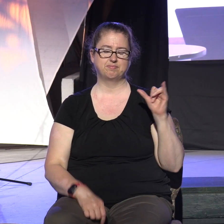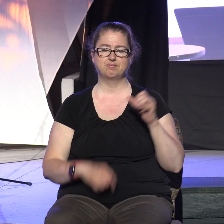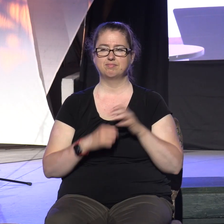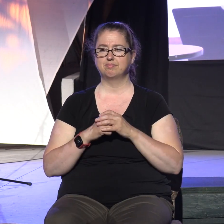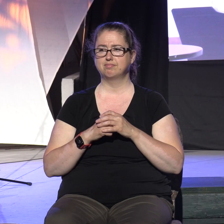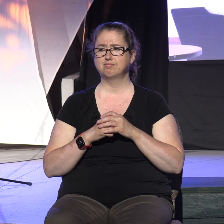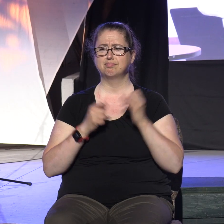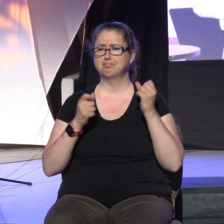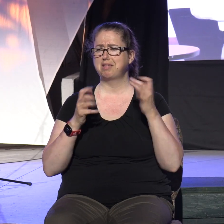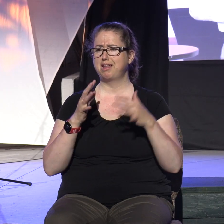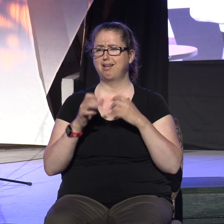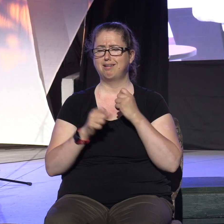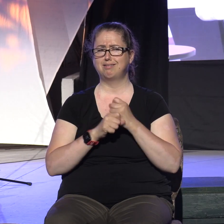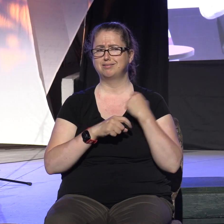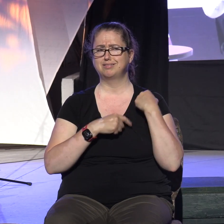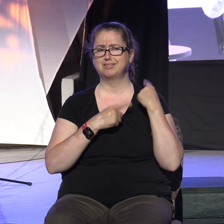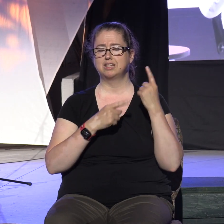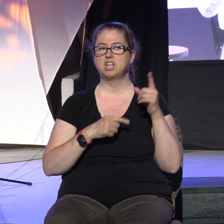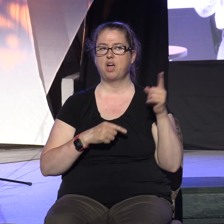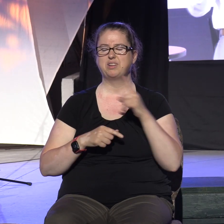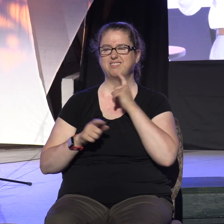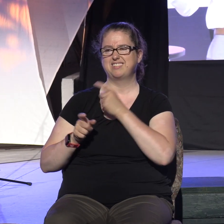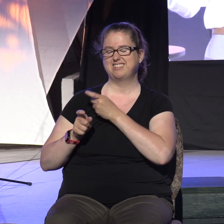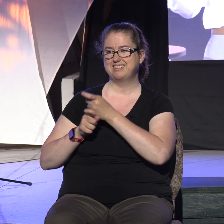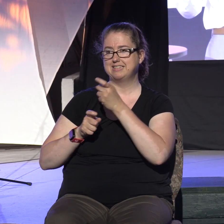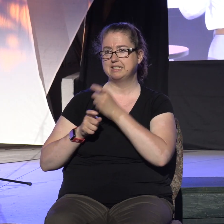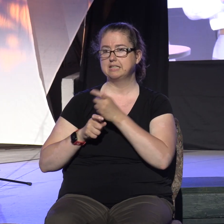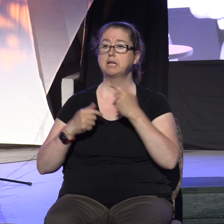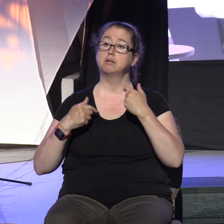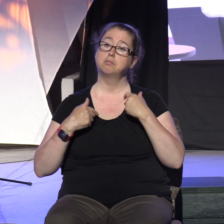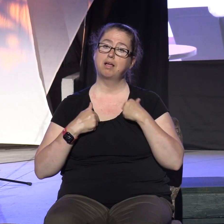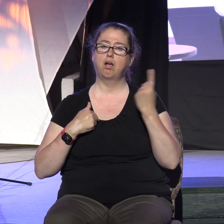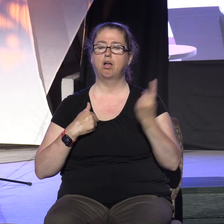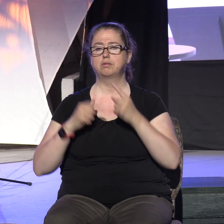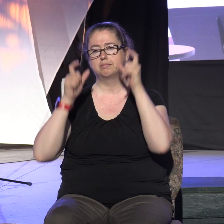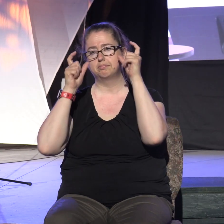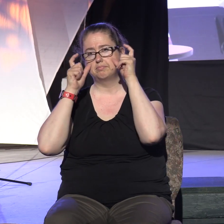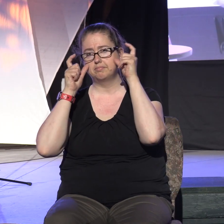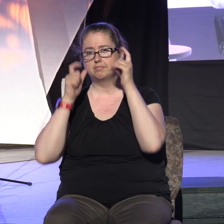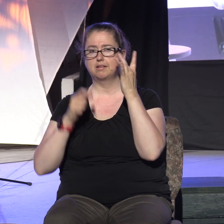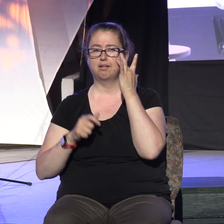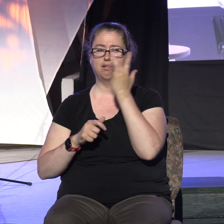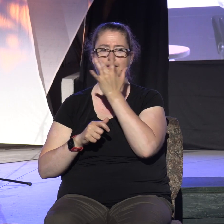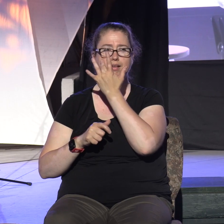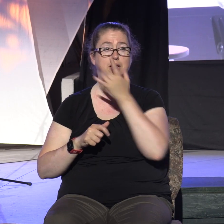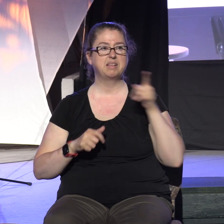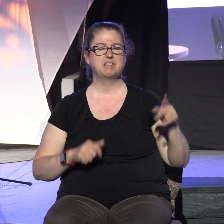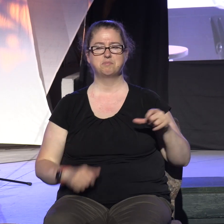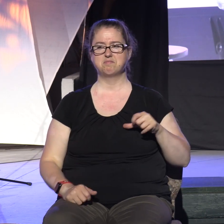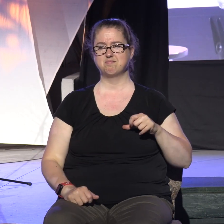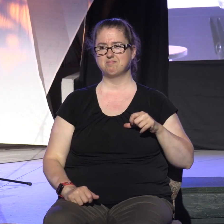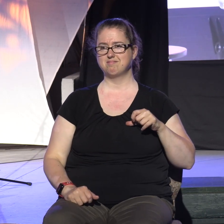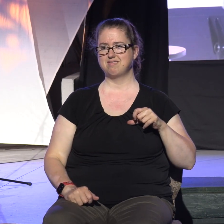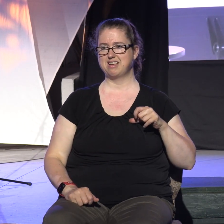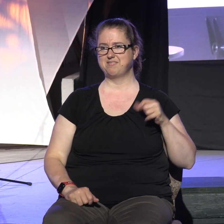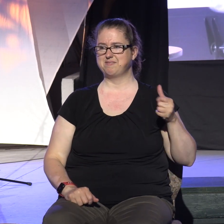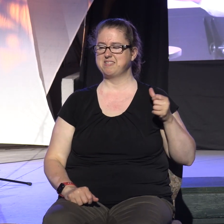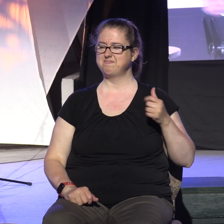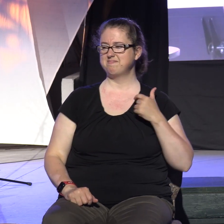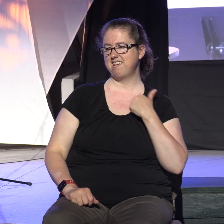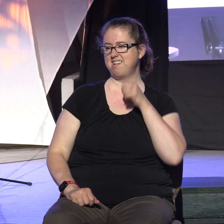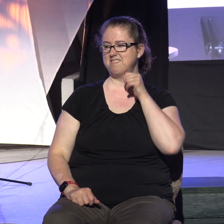he never needed glasses, not for reading, not for anything, and we went our separate ways for, probably,